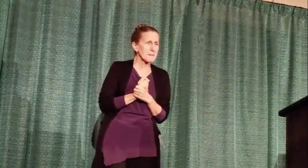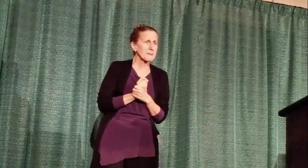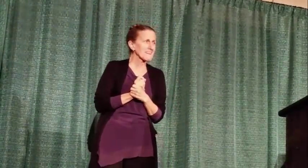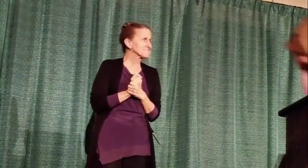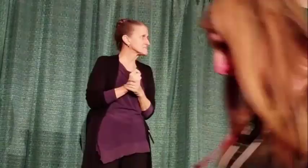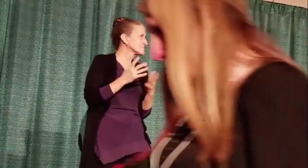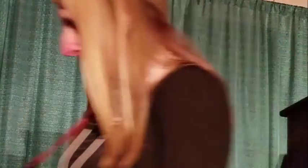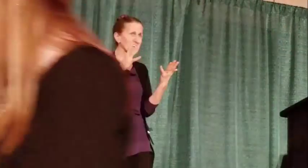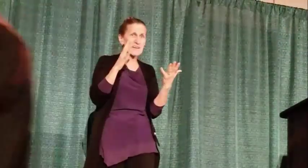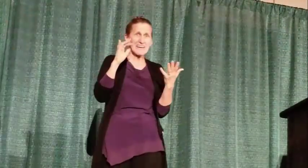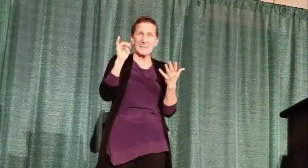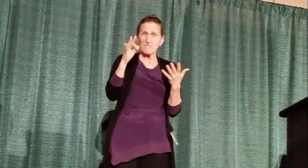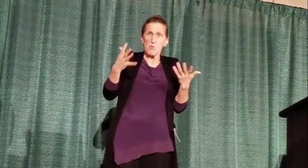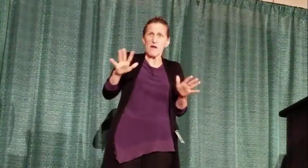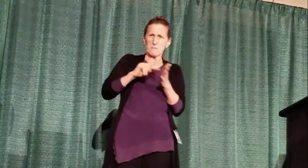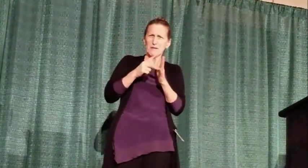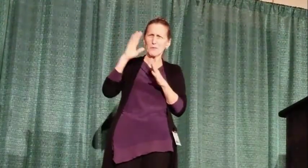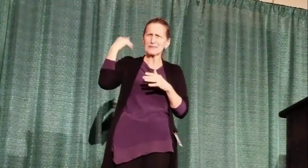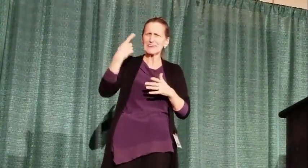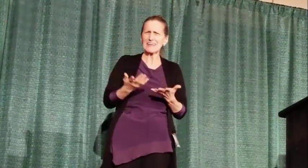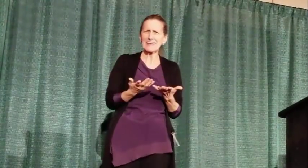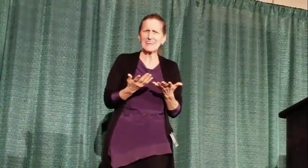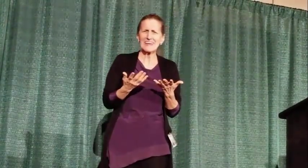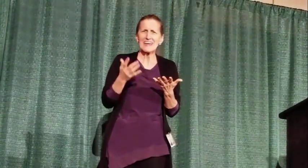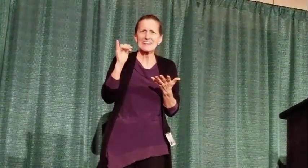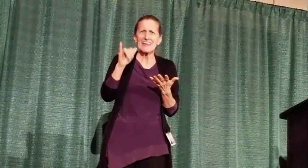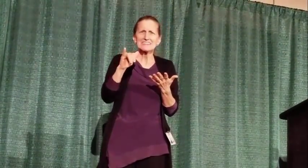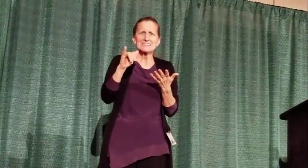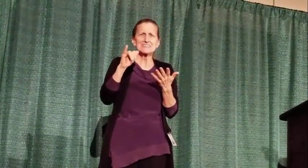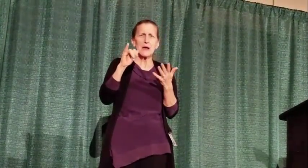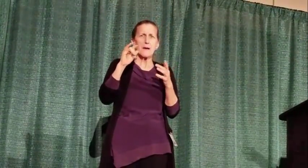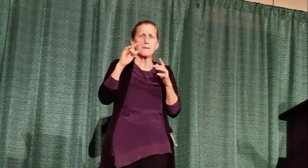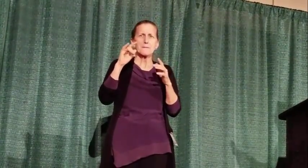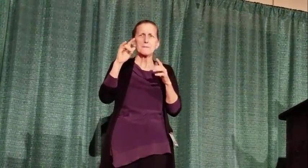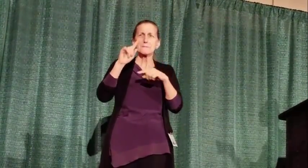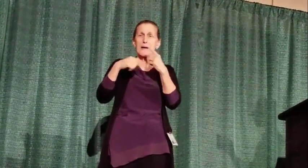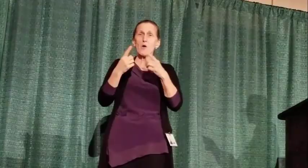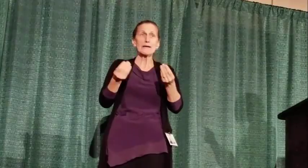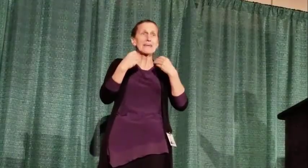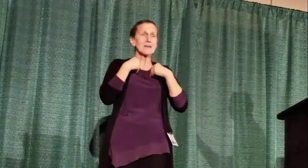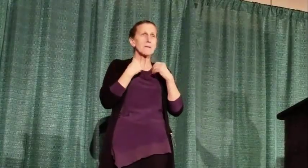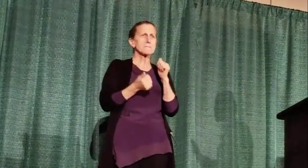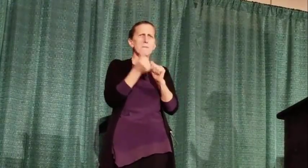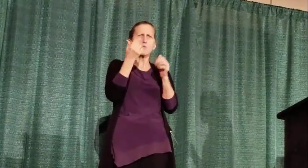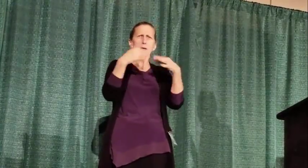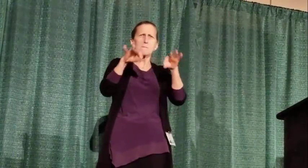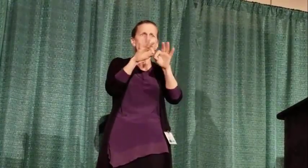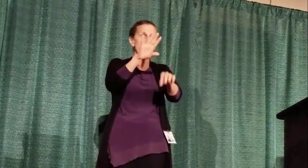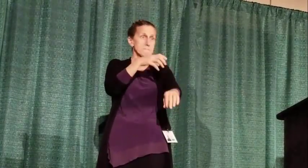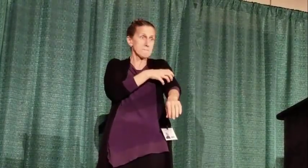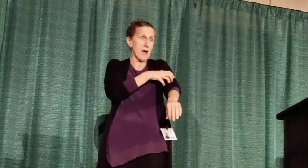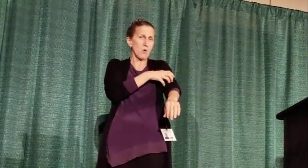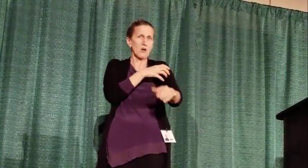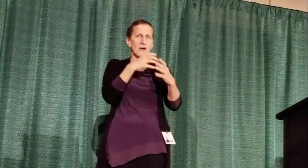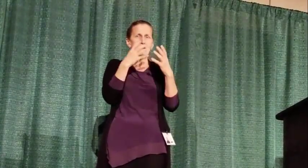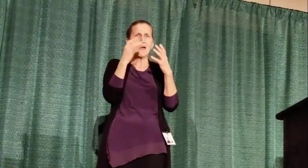It'd be crazy not to. So this is about giving us those most important powers to put the oxygen mask